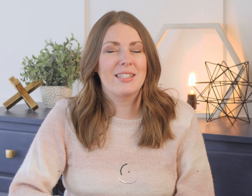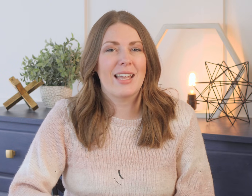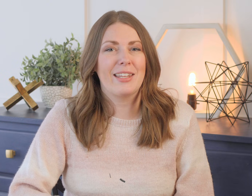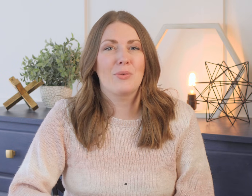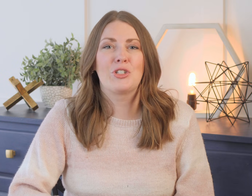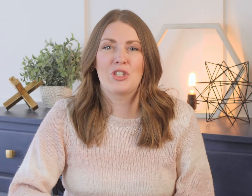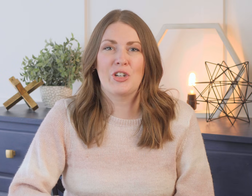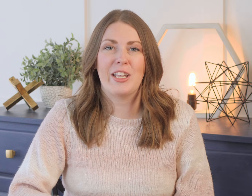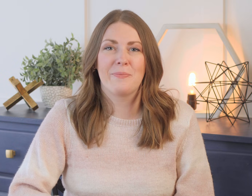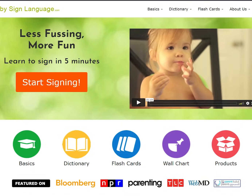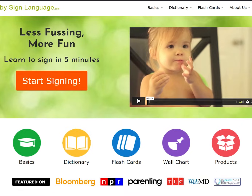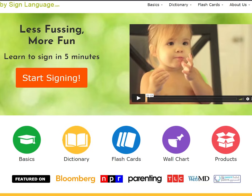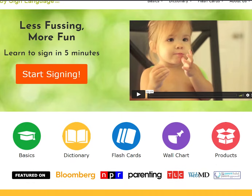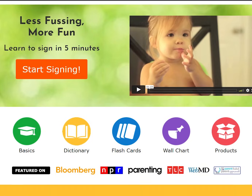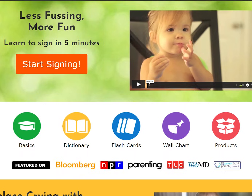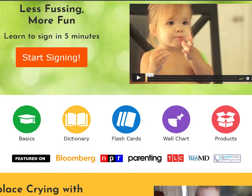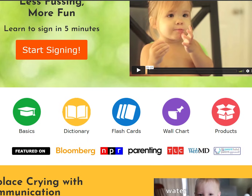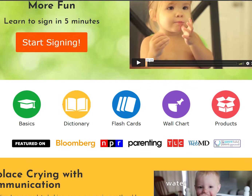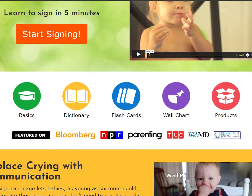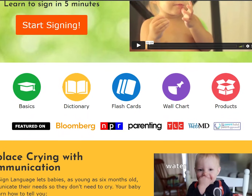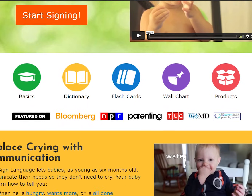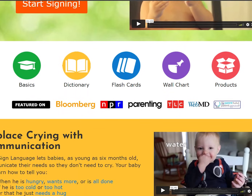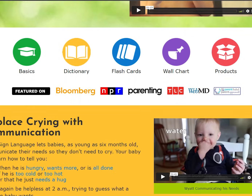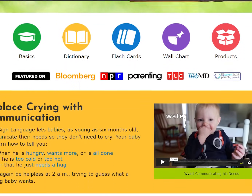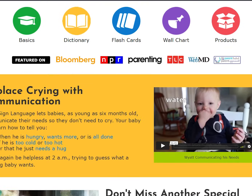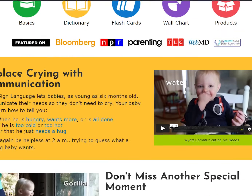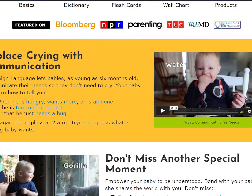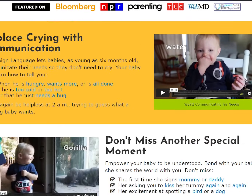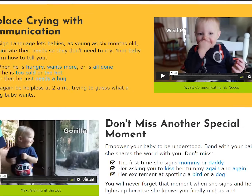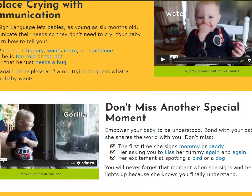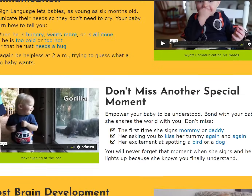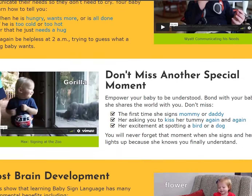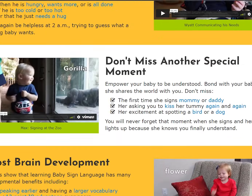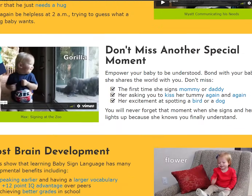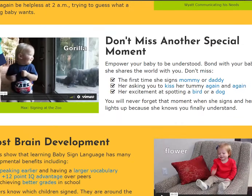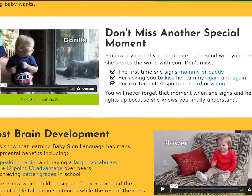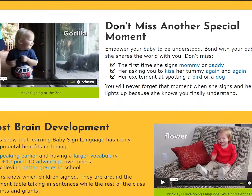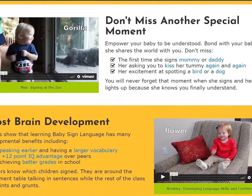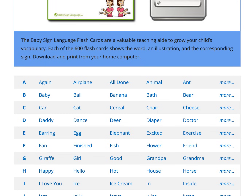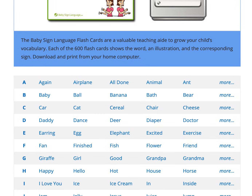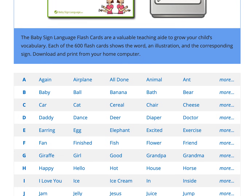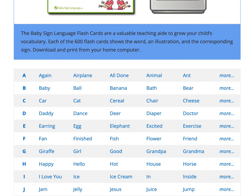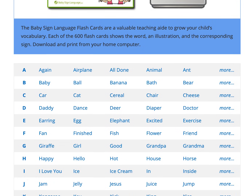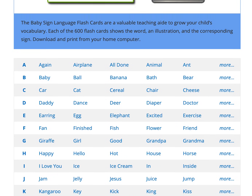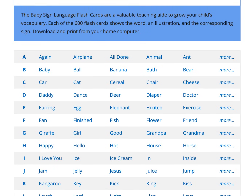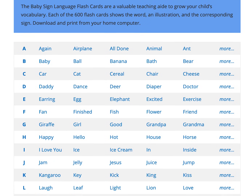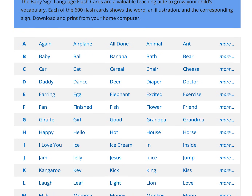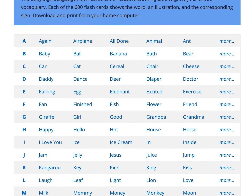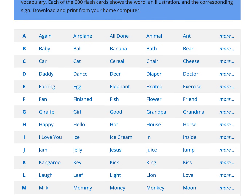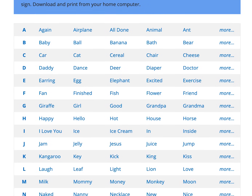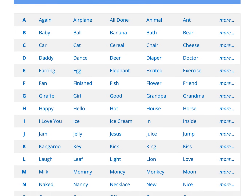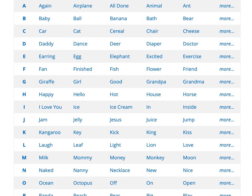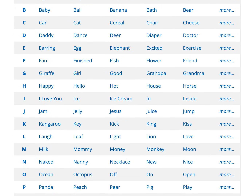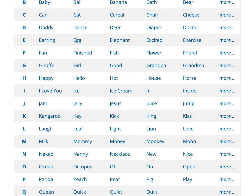sign language journey. A couple of years ago, we partnered with babysignlanguage.com to create a library of